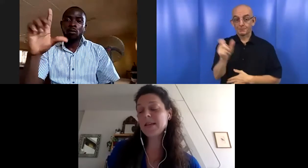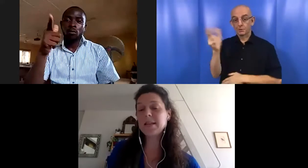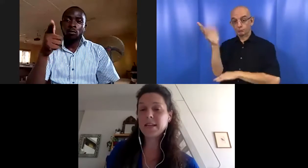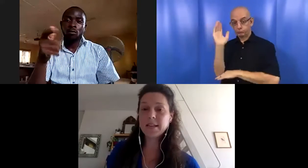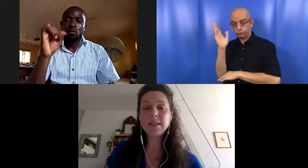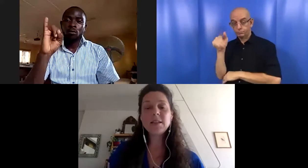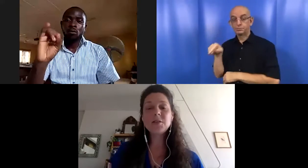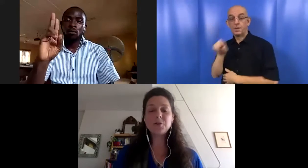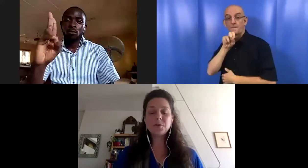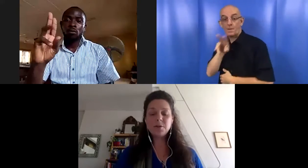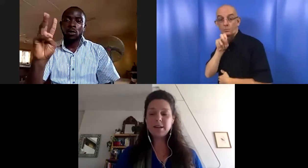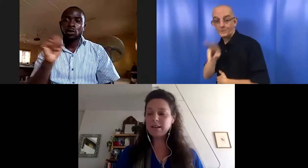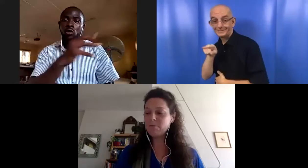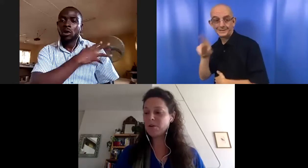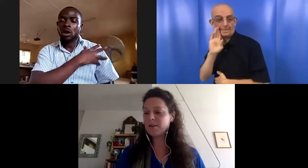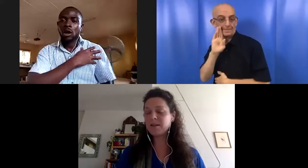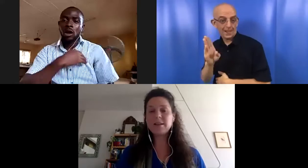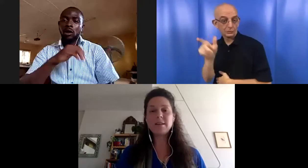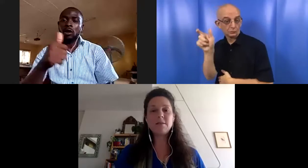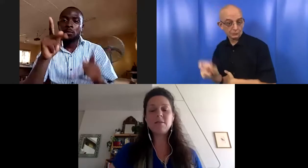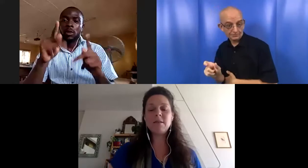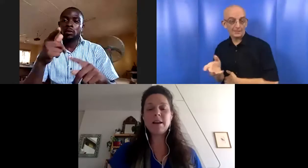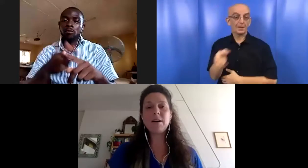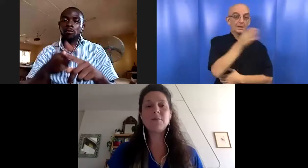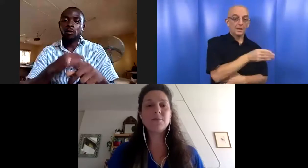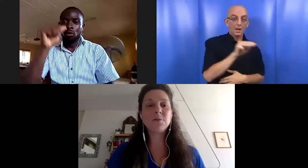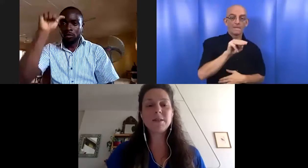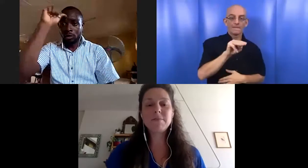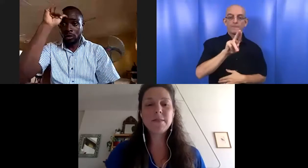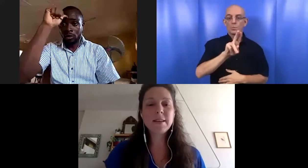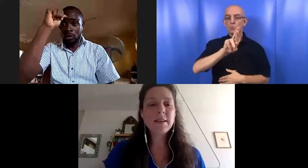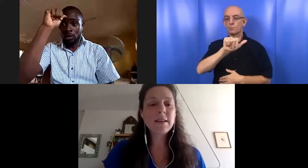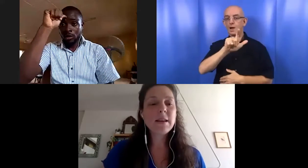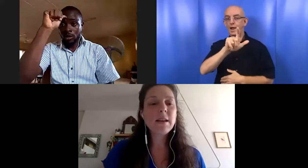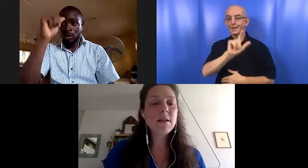from India. So go ahead, Mark, you now have the floor.